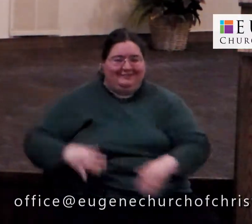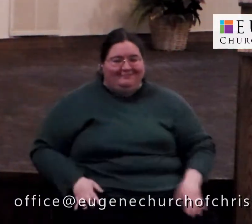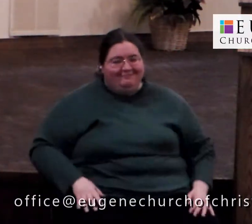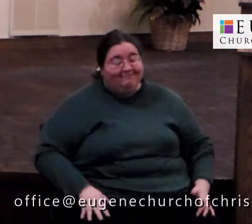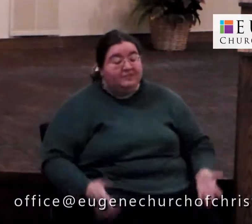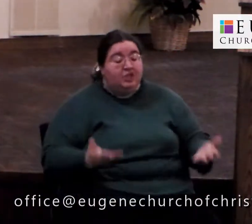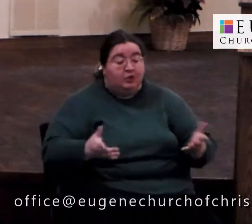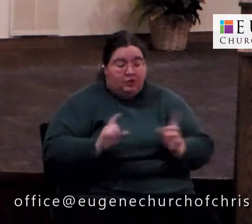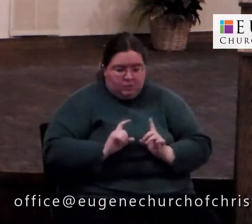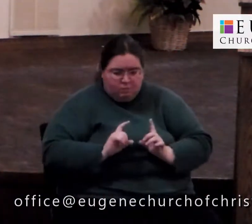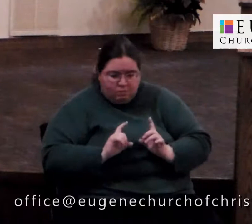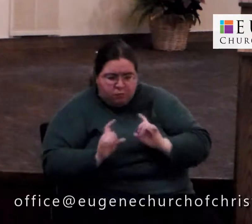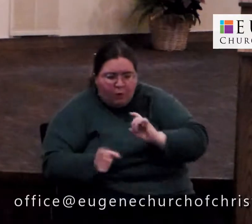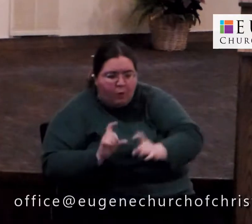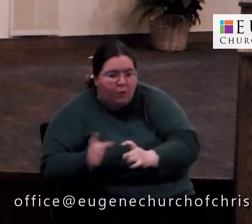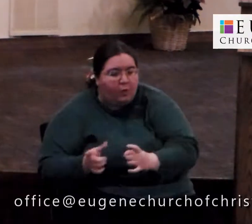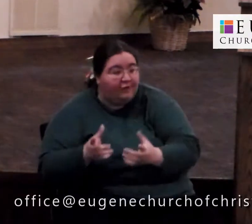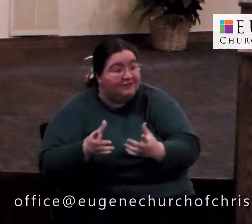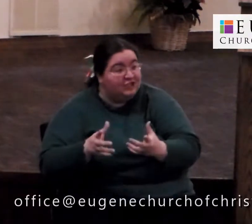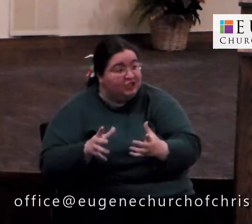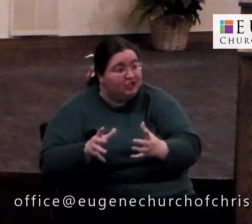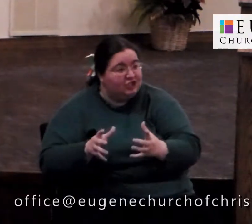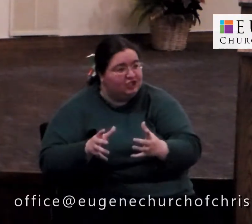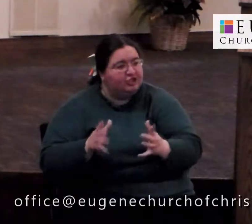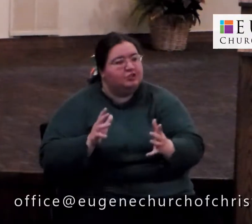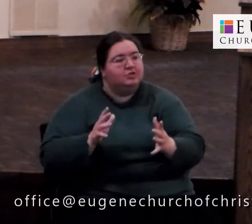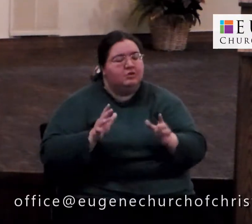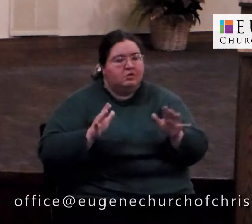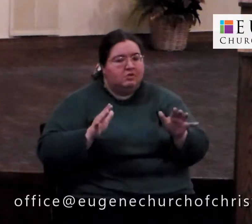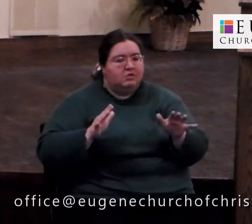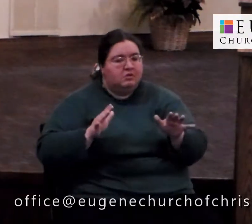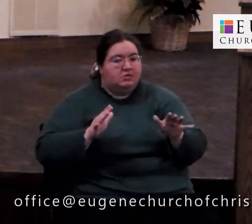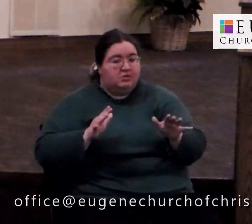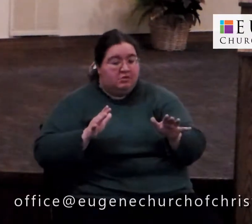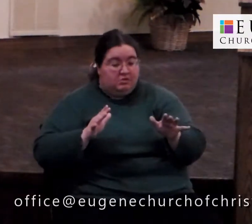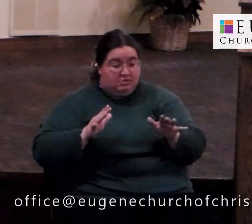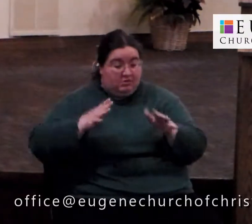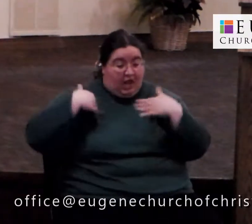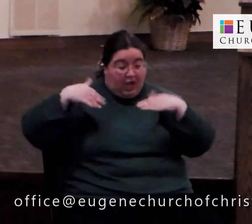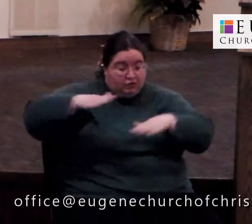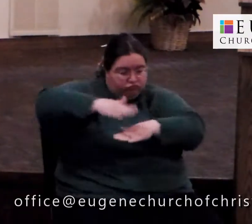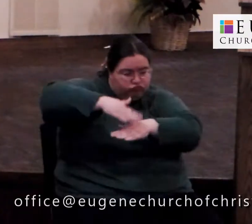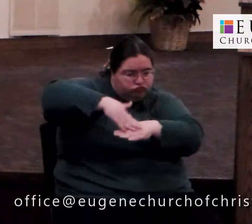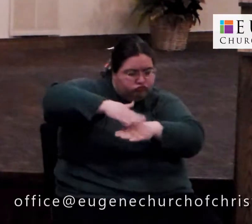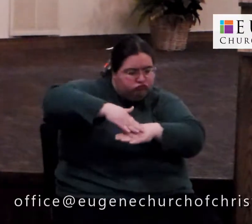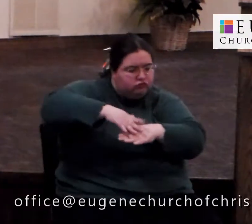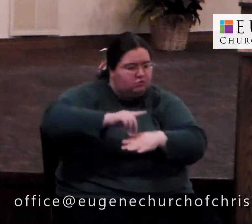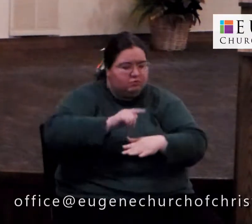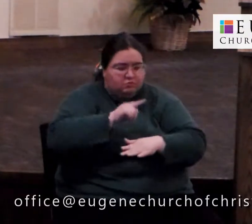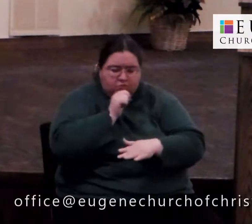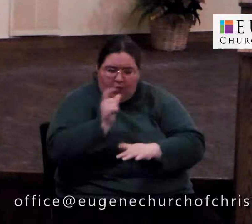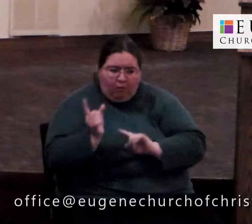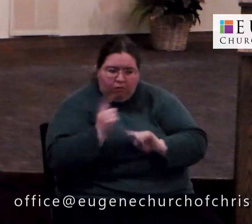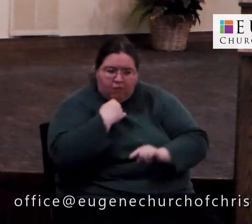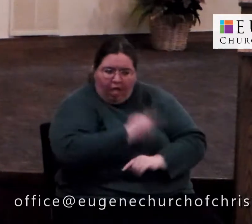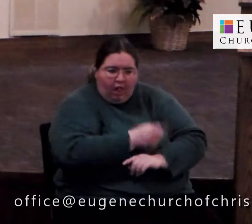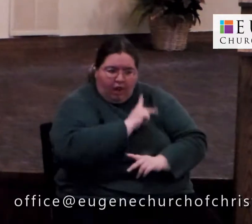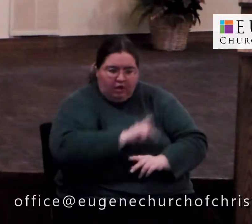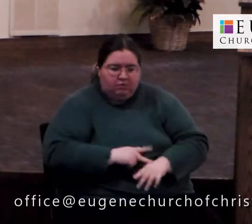dream not to go back to Herod, they returned to their country by another route. And our question, I think this morning, that goes in with our class from earlier today